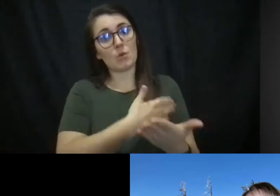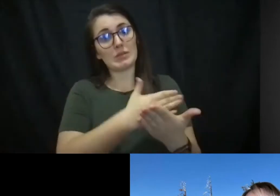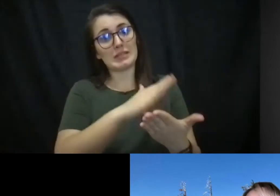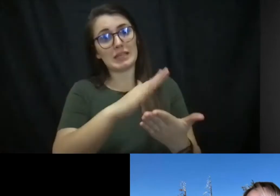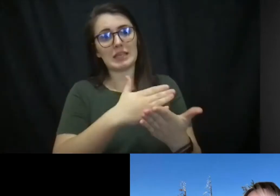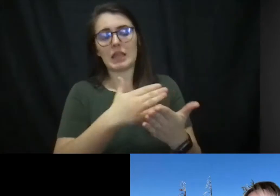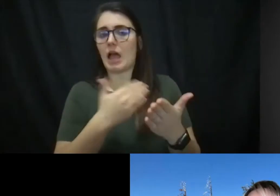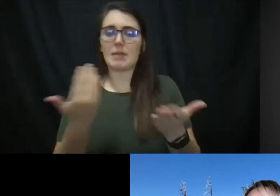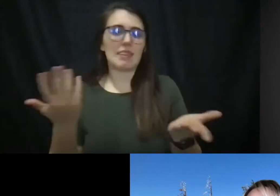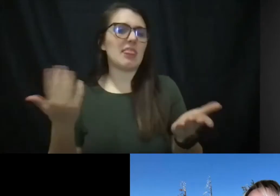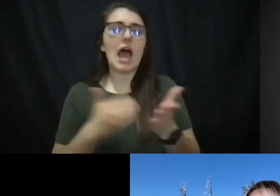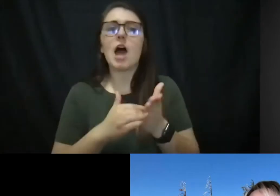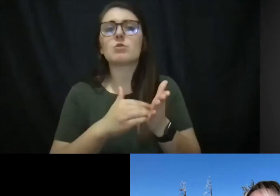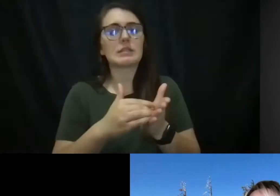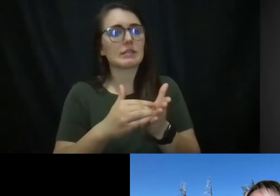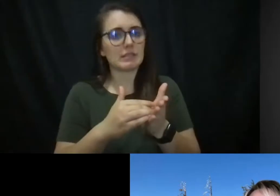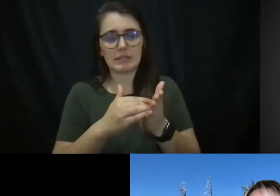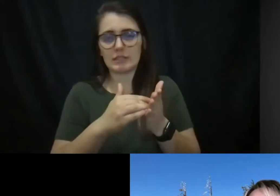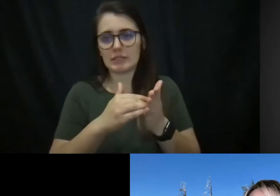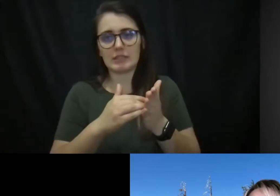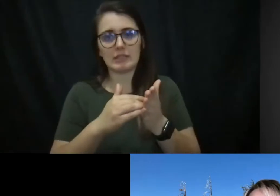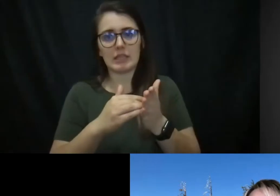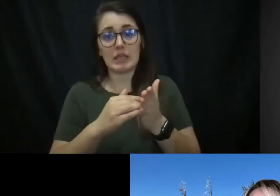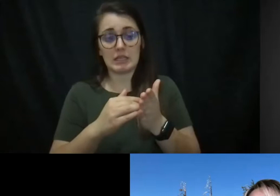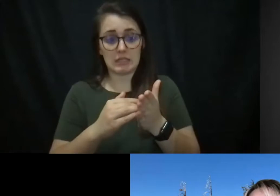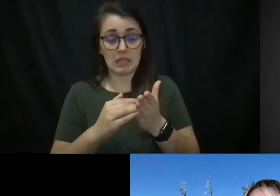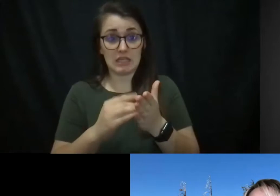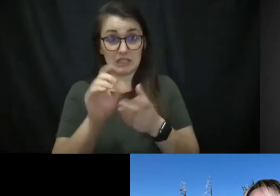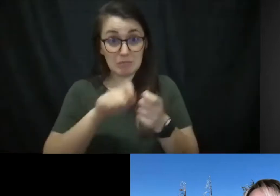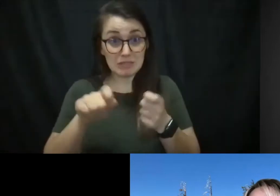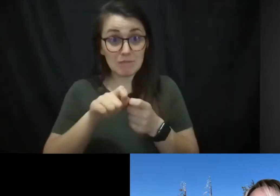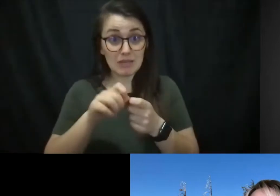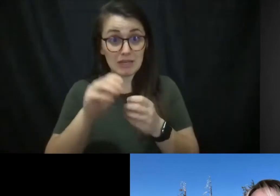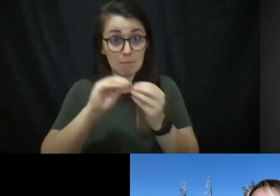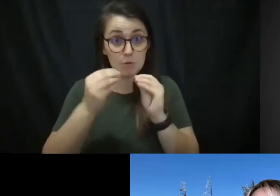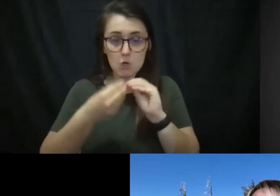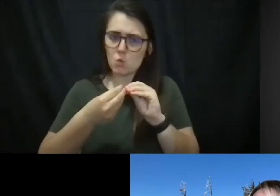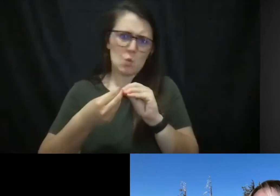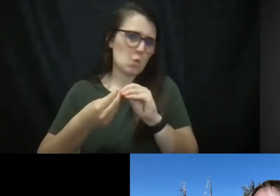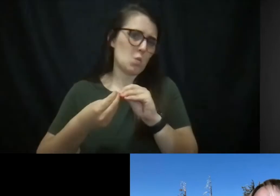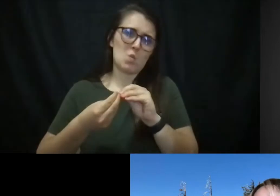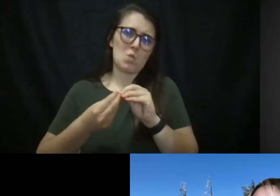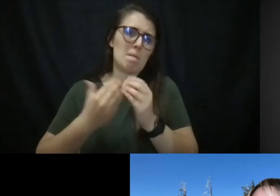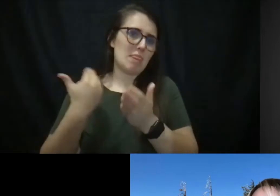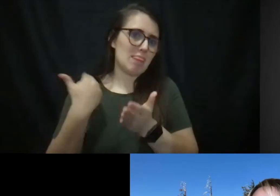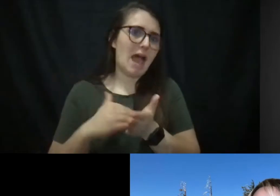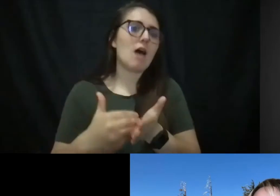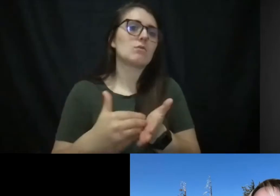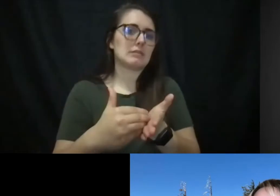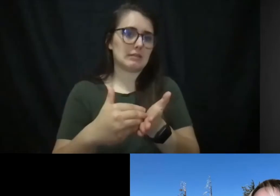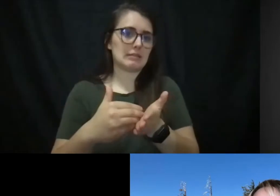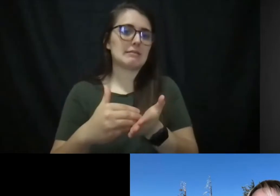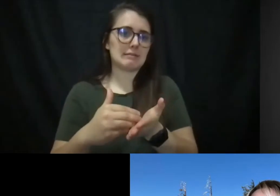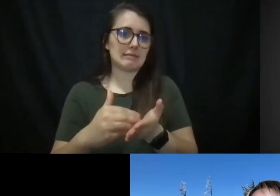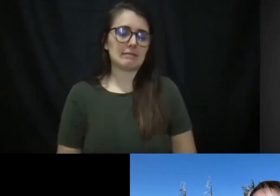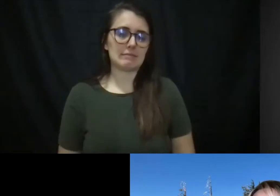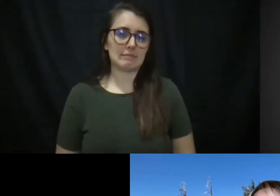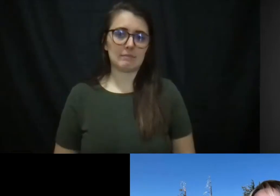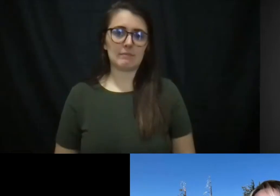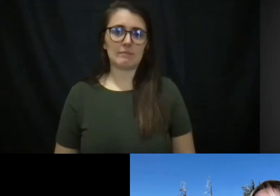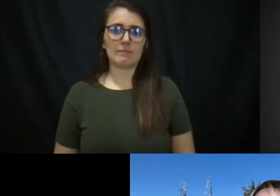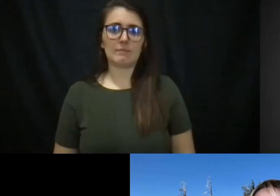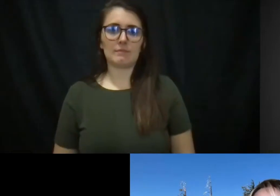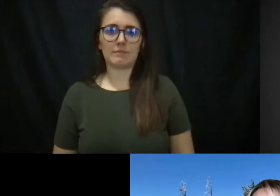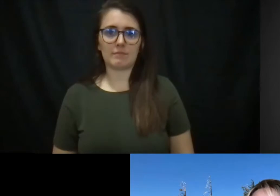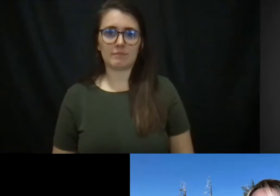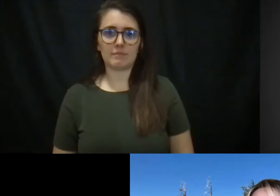Thousands. I couldn't tell you how many thousands, but thousands. Yeah. We don't And hardly have also, we where can't do hardly you get